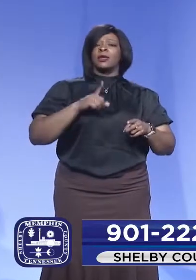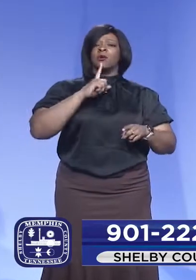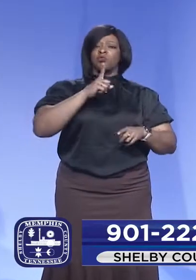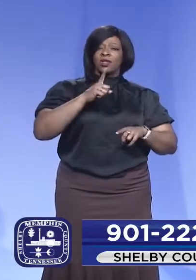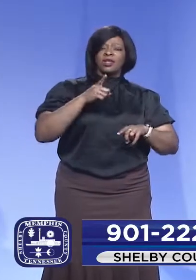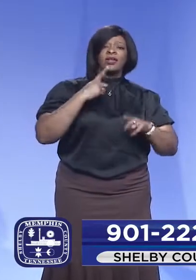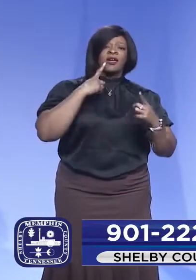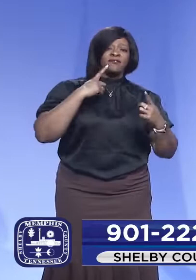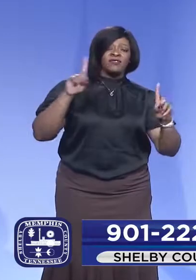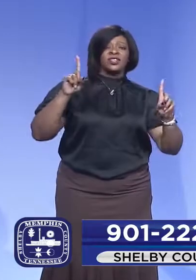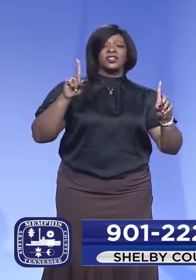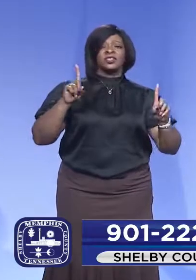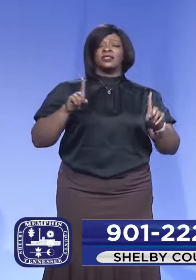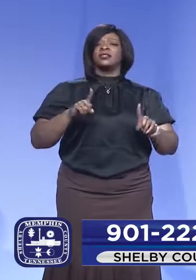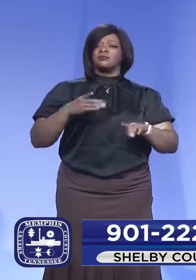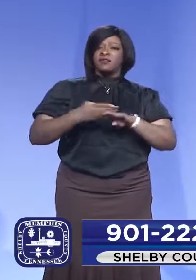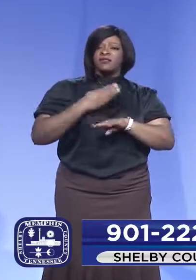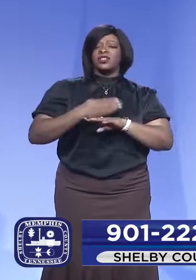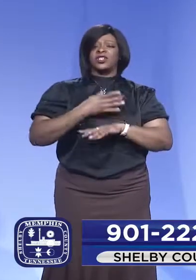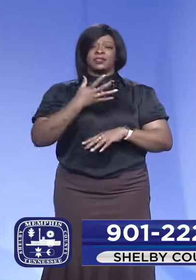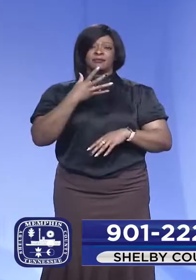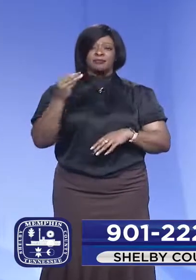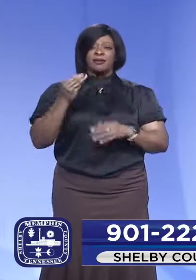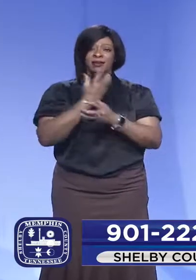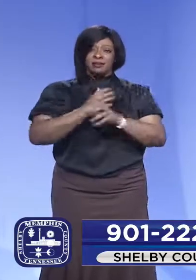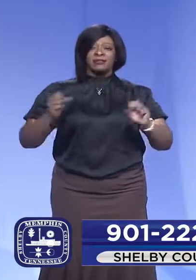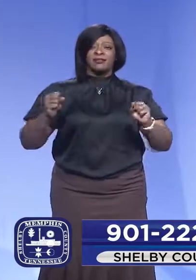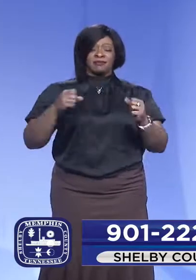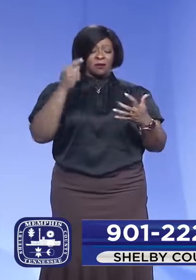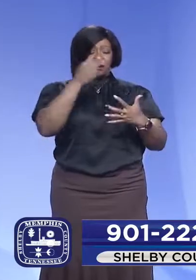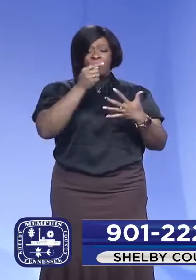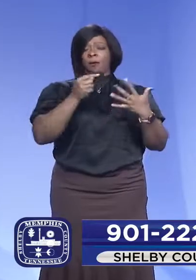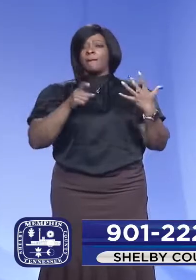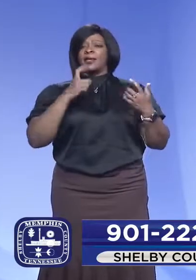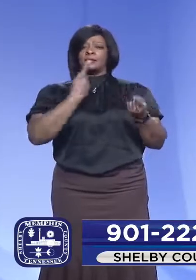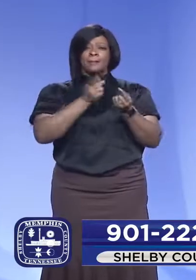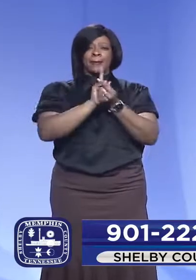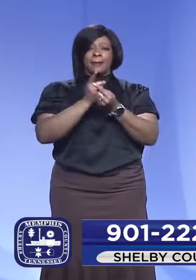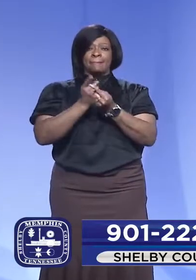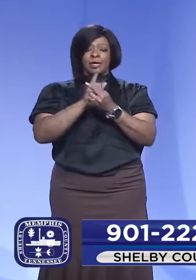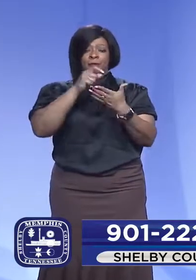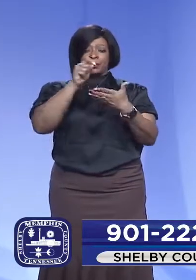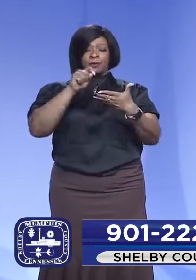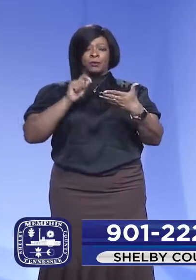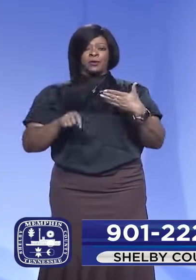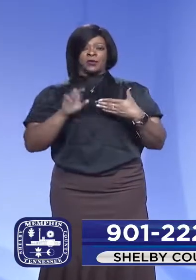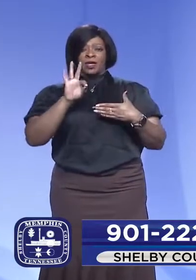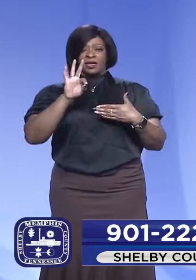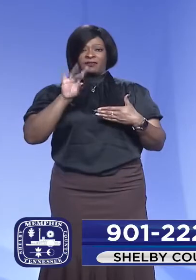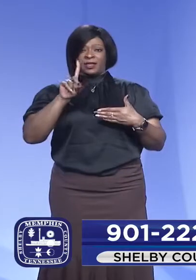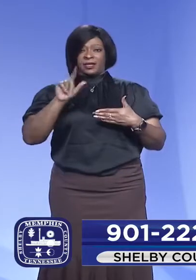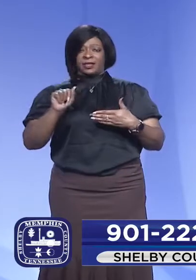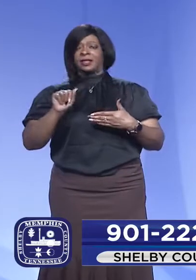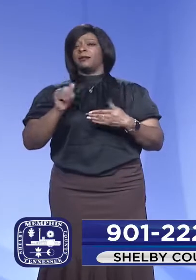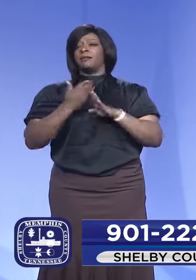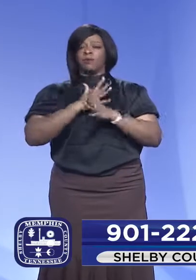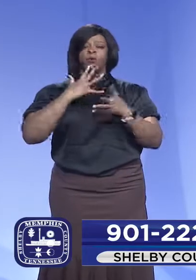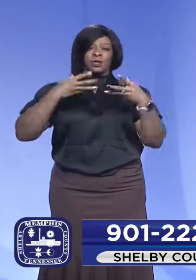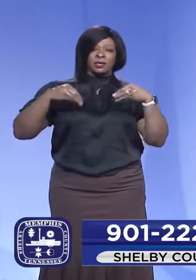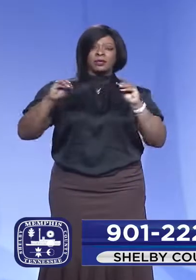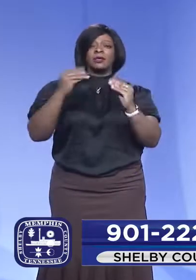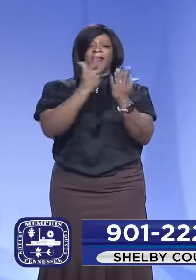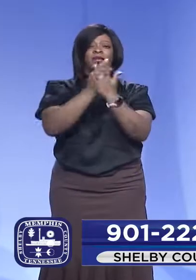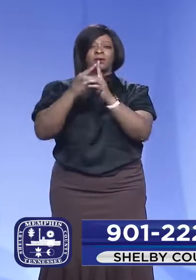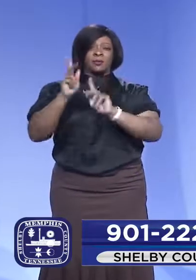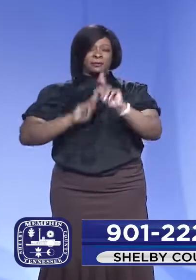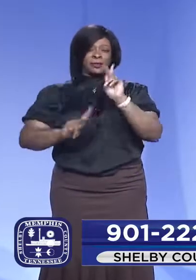efficiency, effectiveness, and safety, and all of those measures have to be met before a vaccine is allowed to be on the market. And so